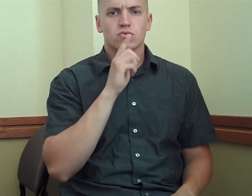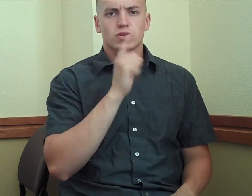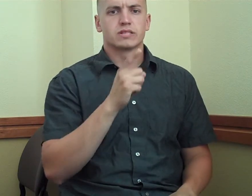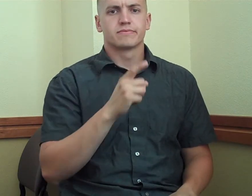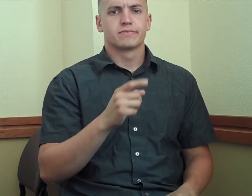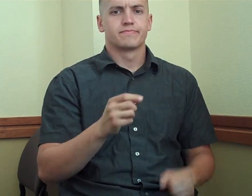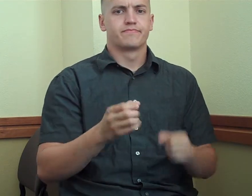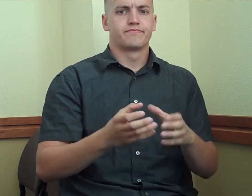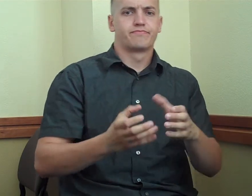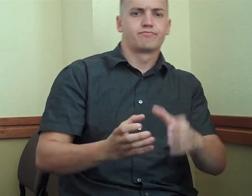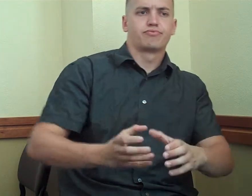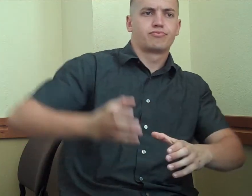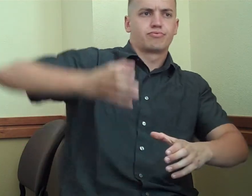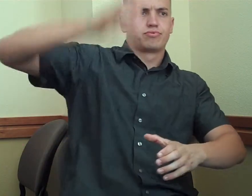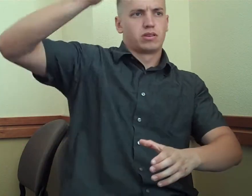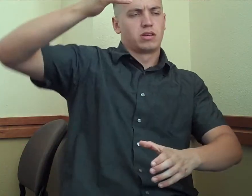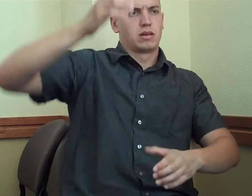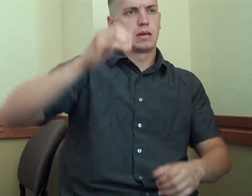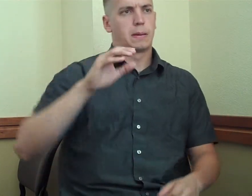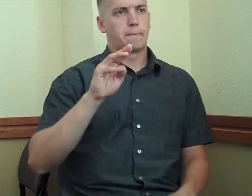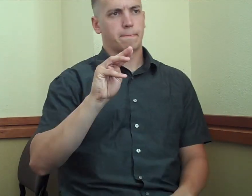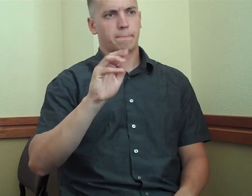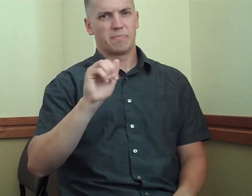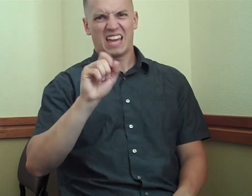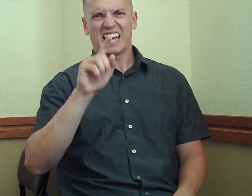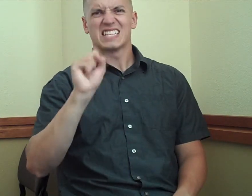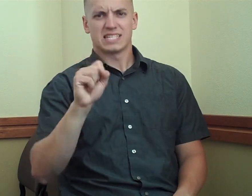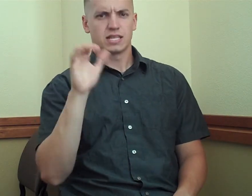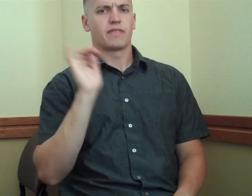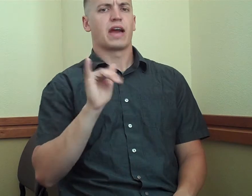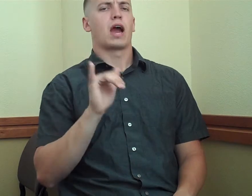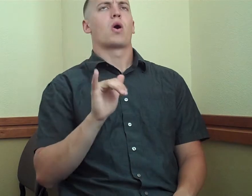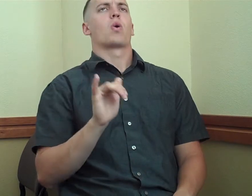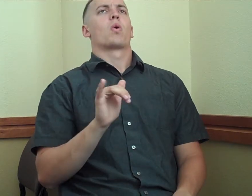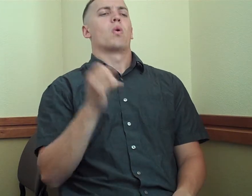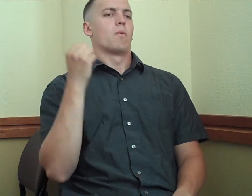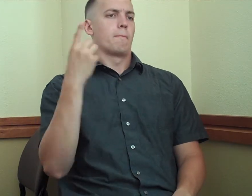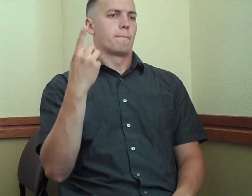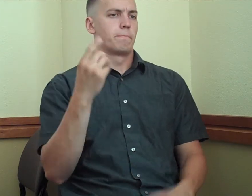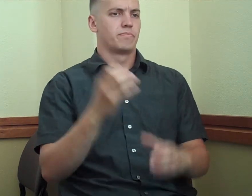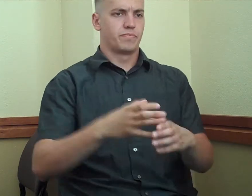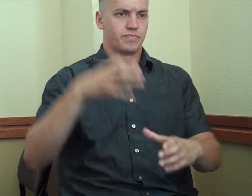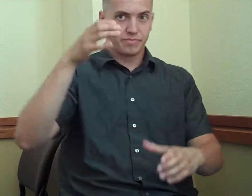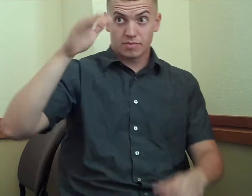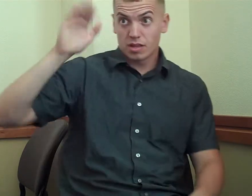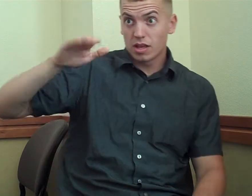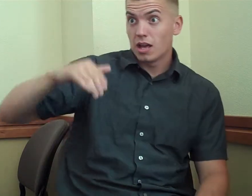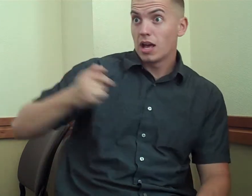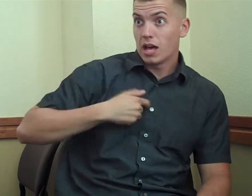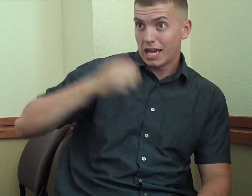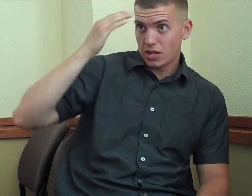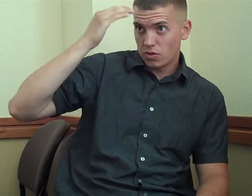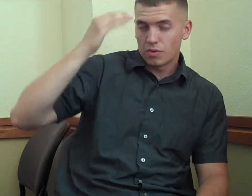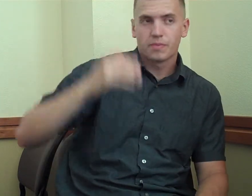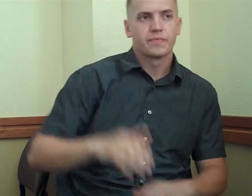that. Bristling mast. So that must be the mast. I know what it is. Did you notice what I